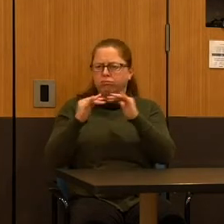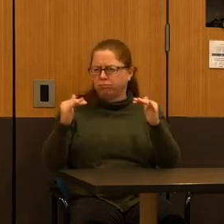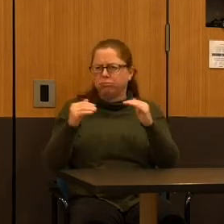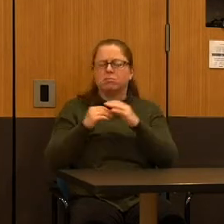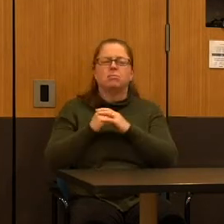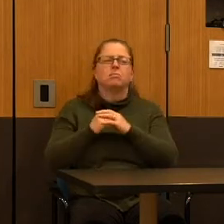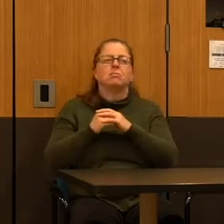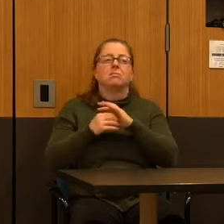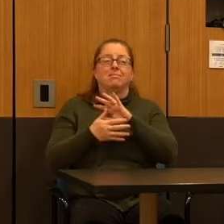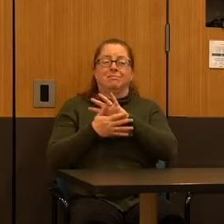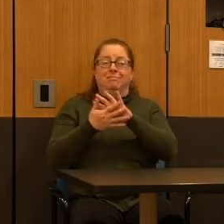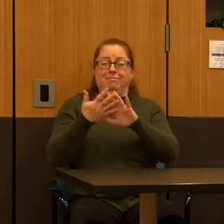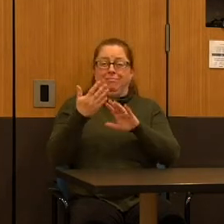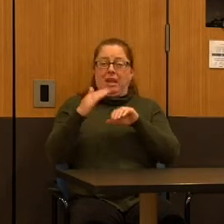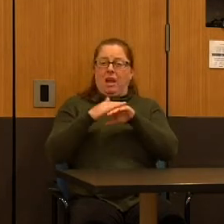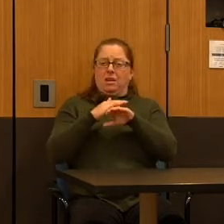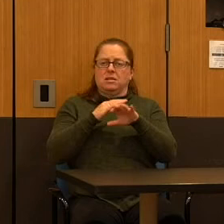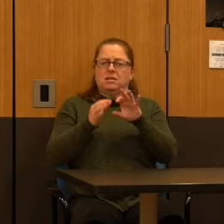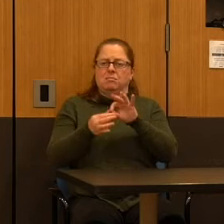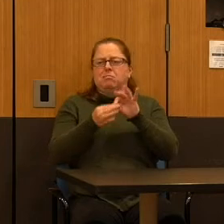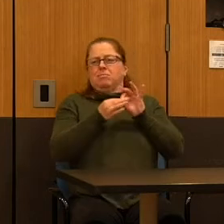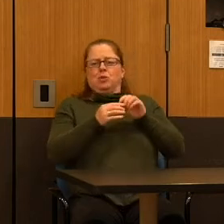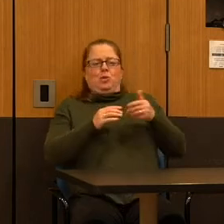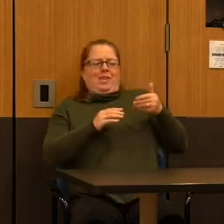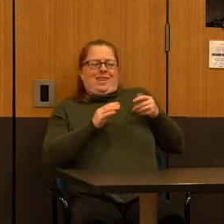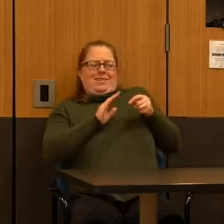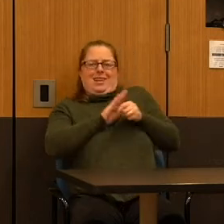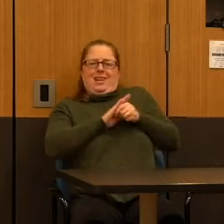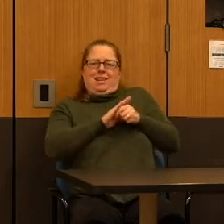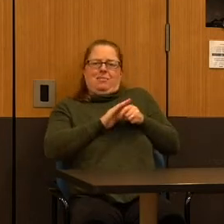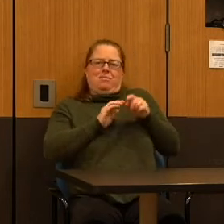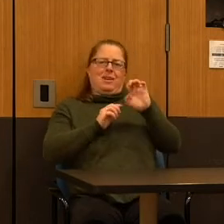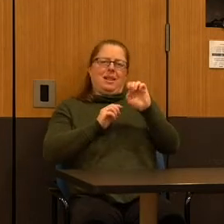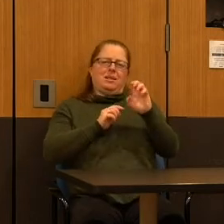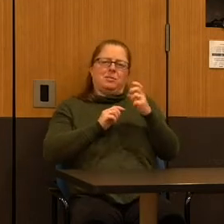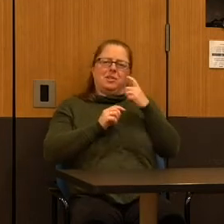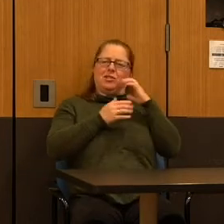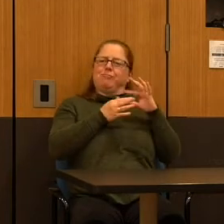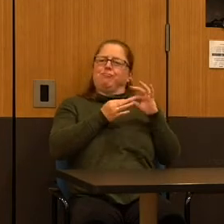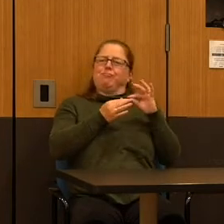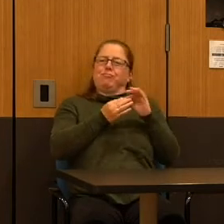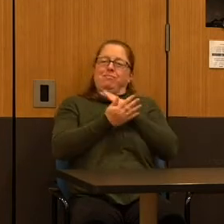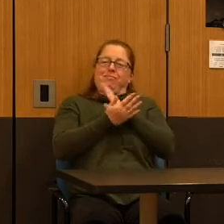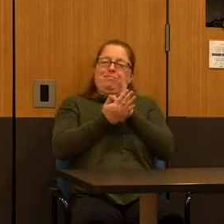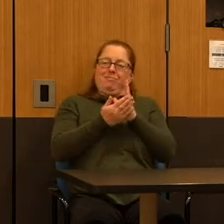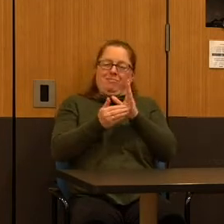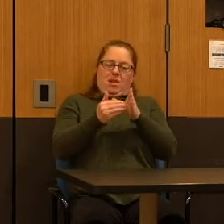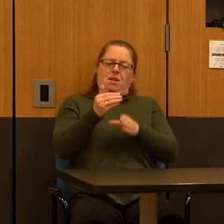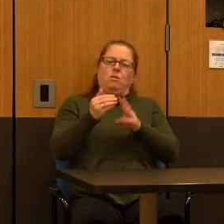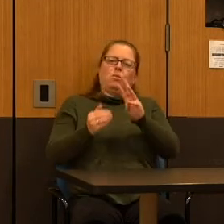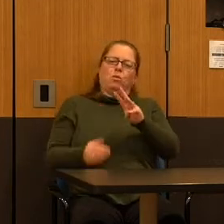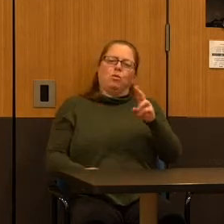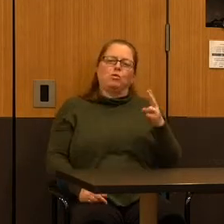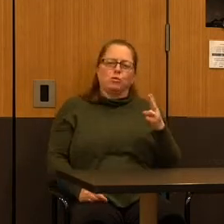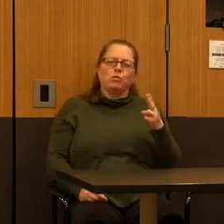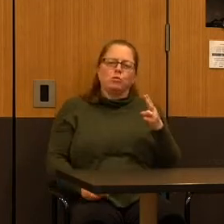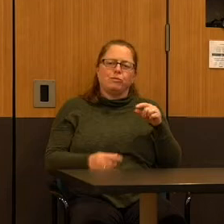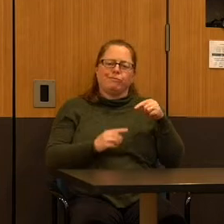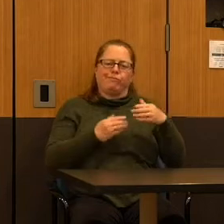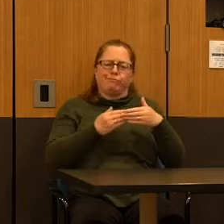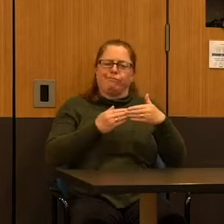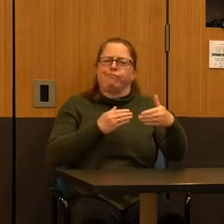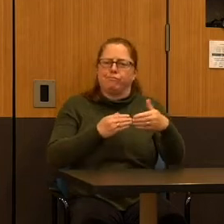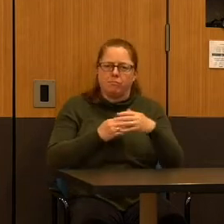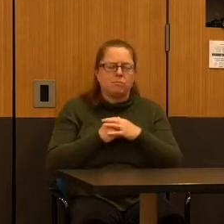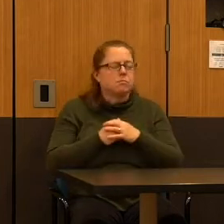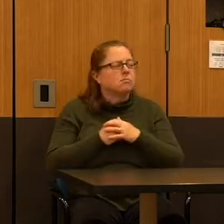of this comes back to the time period that Elizabeth just like left us at the end of World War II. And one particular area that